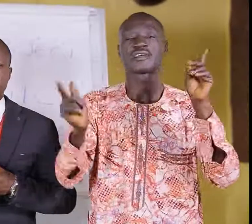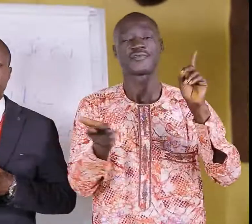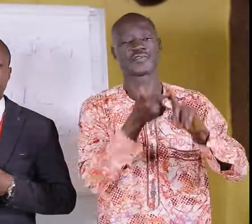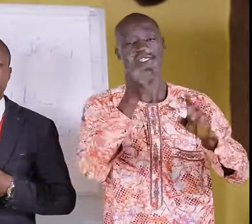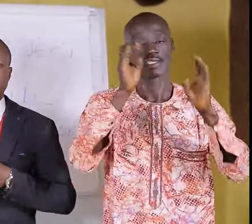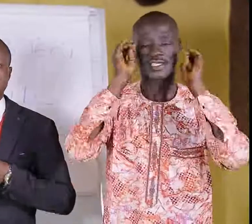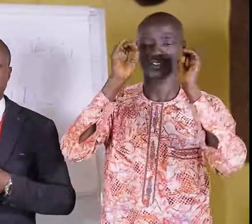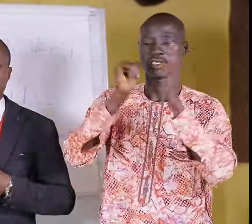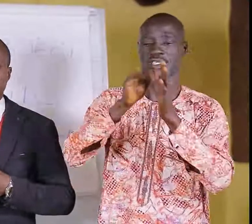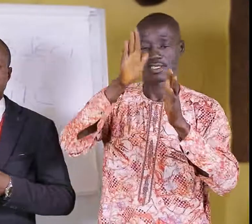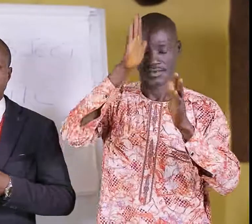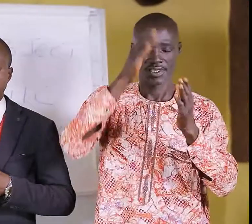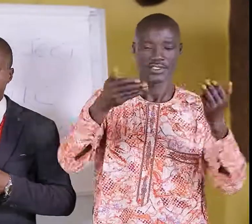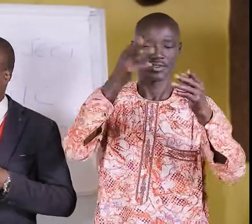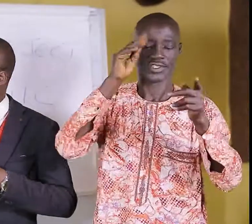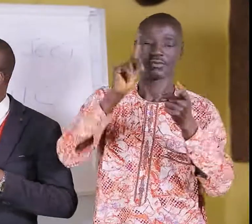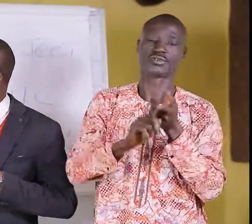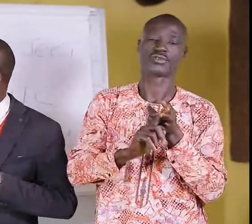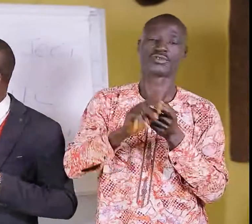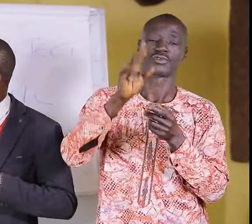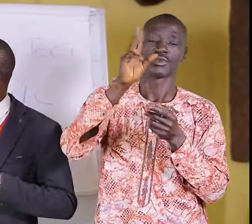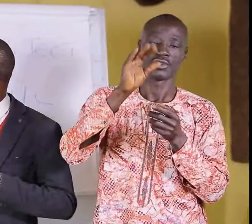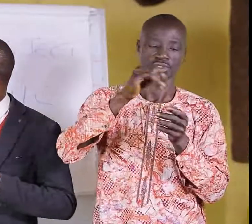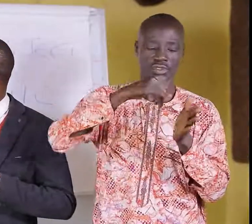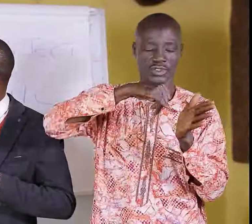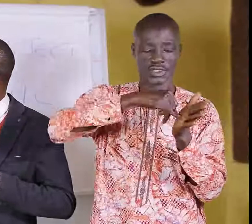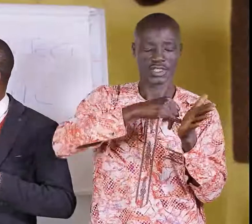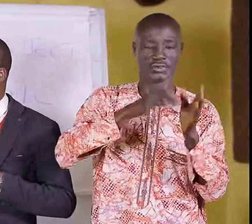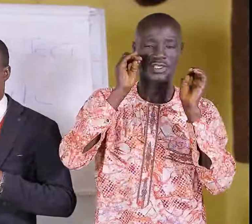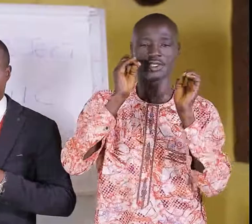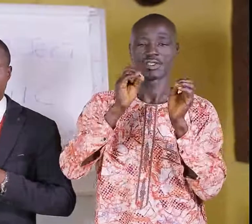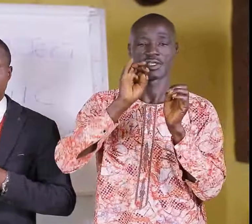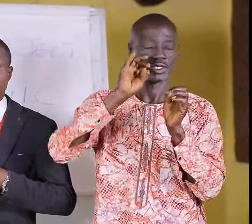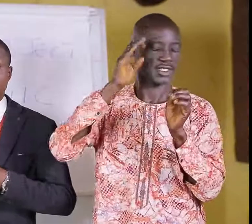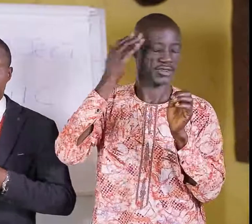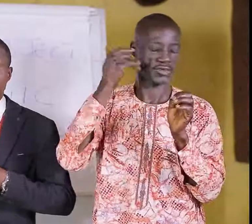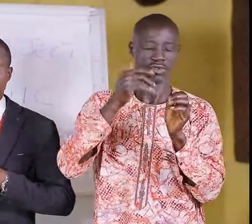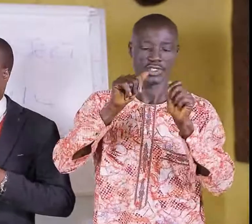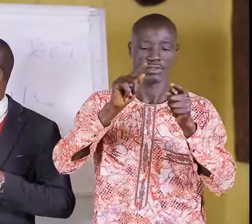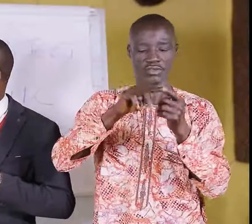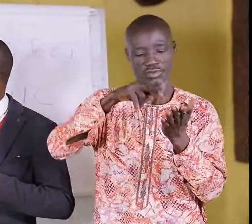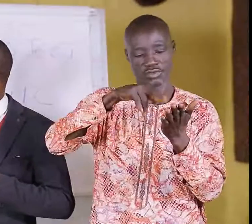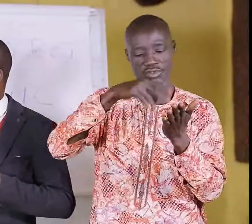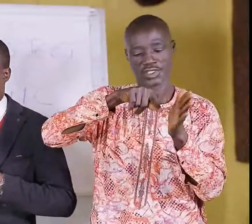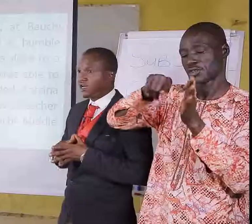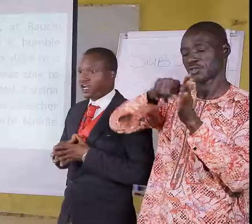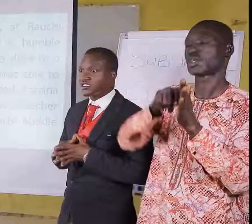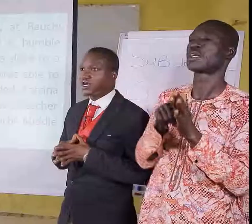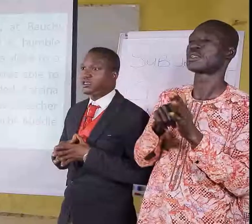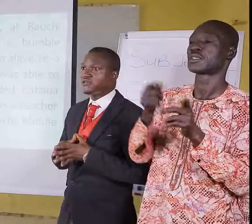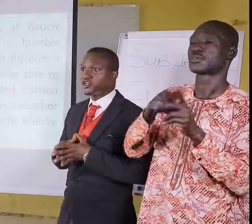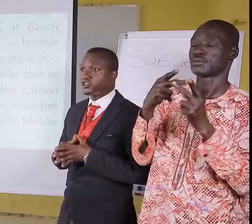Western education, but Islamic education. And we were told at a tender age, he was able to recite the Holy Quran off heart.